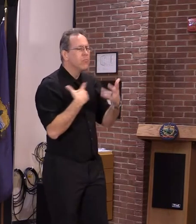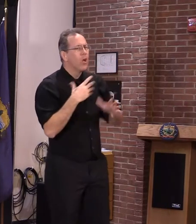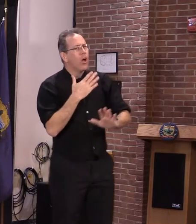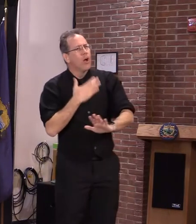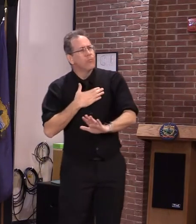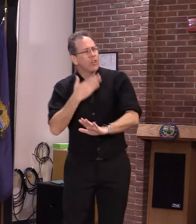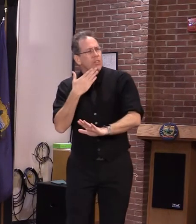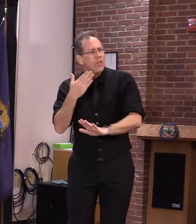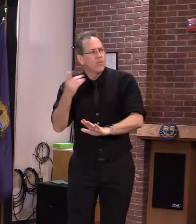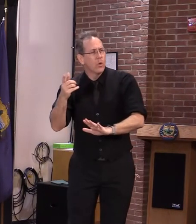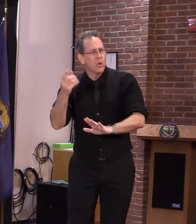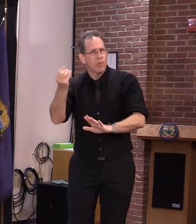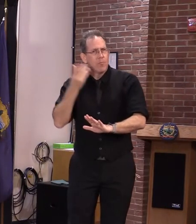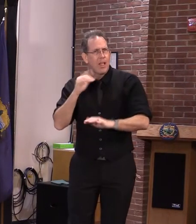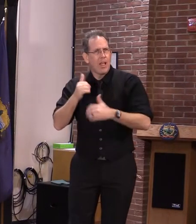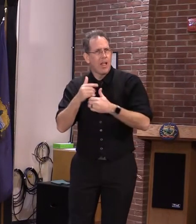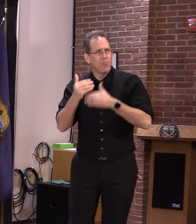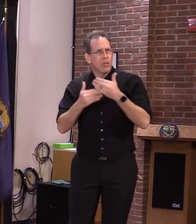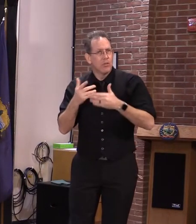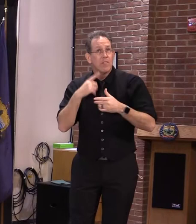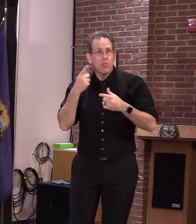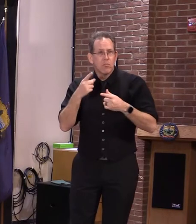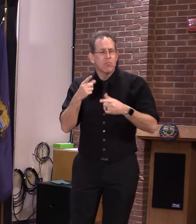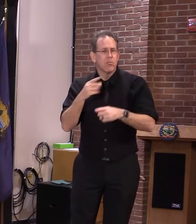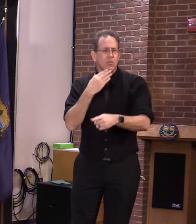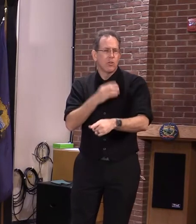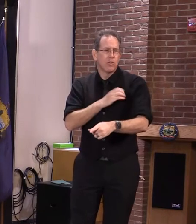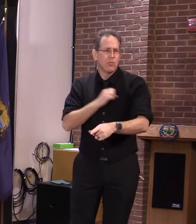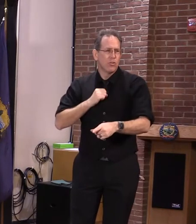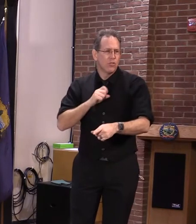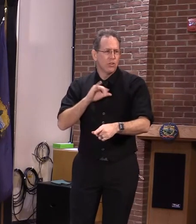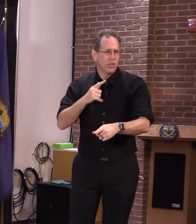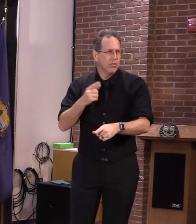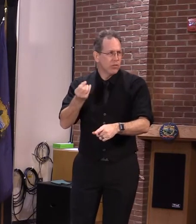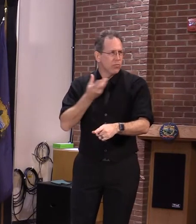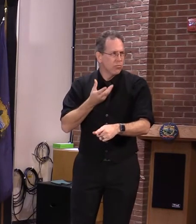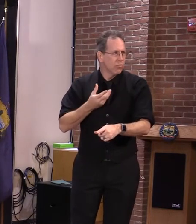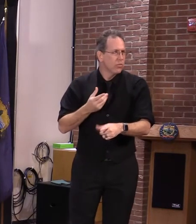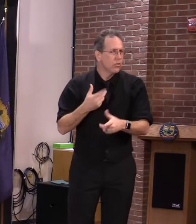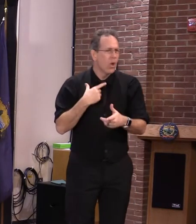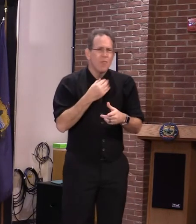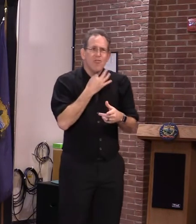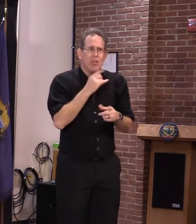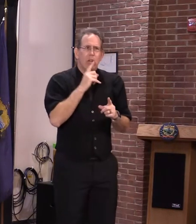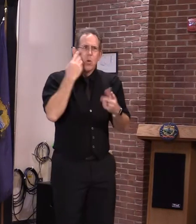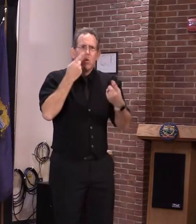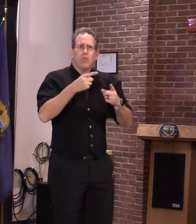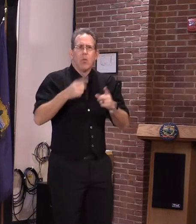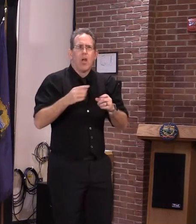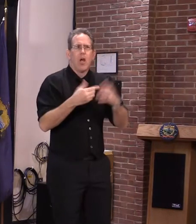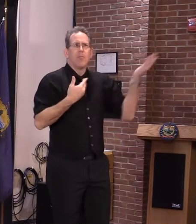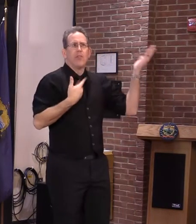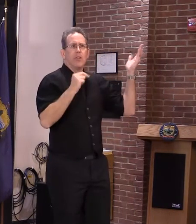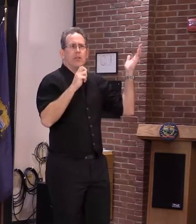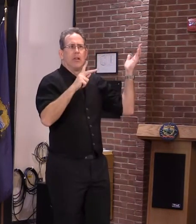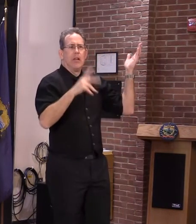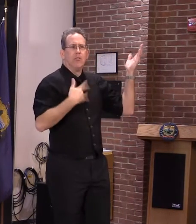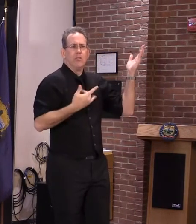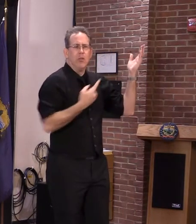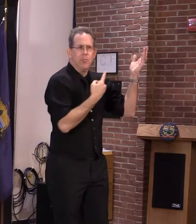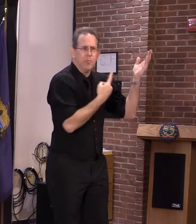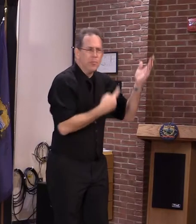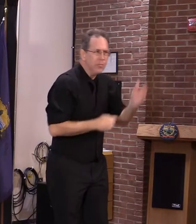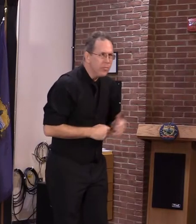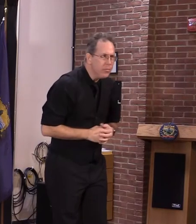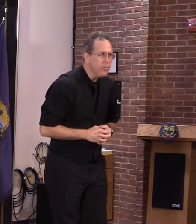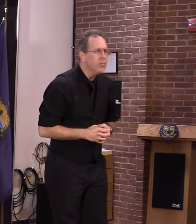information, just because the public sits worried not knowing what the circumstances are. I will ping the public information officer